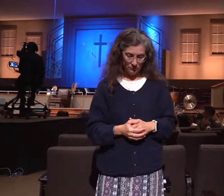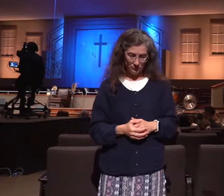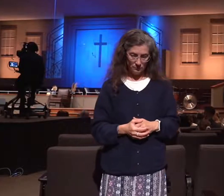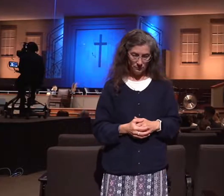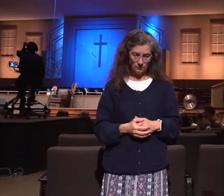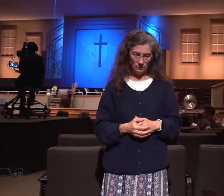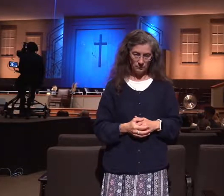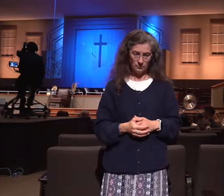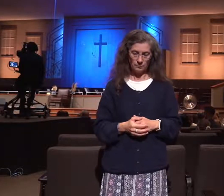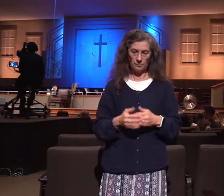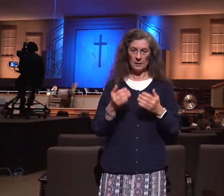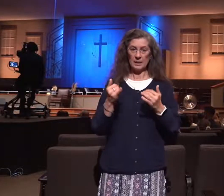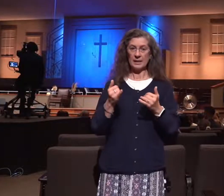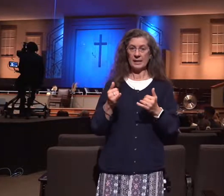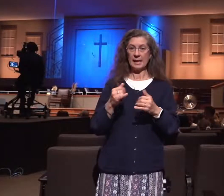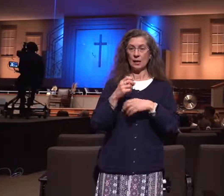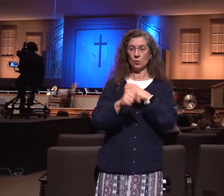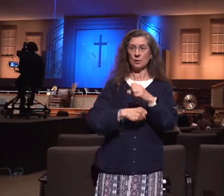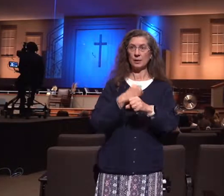Fast forward to